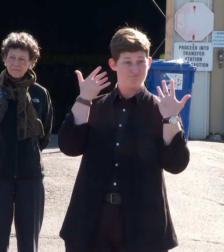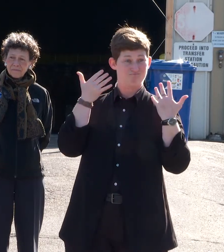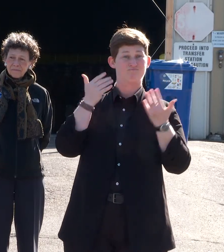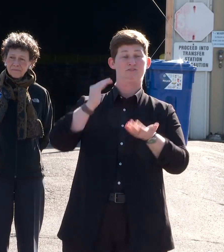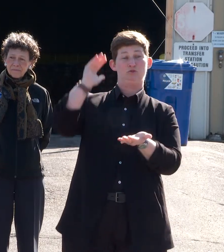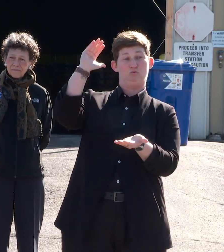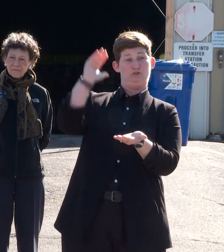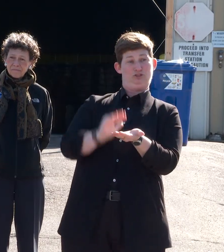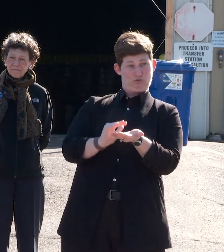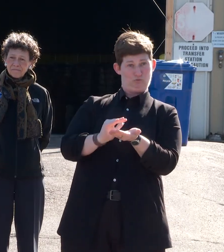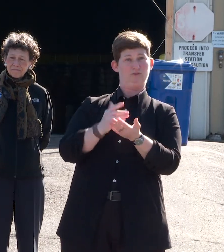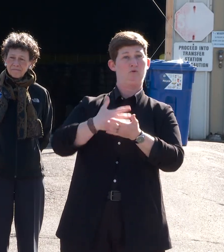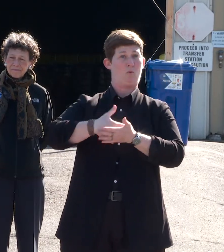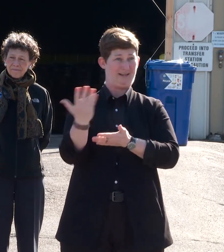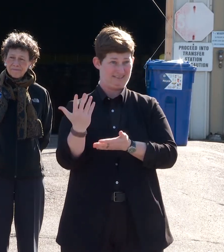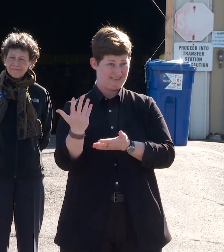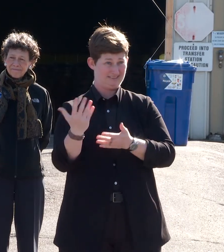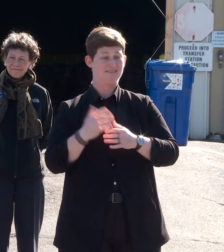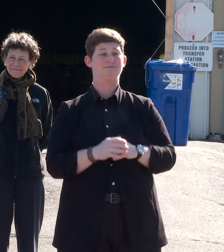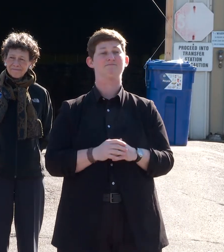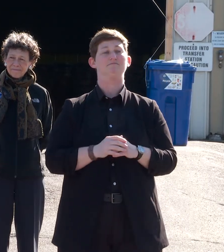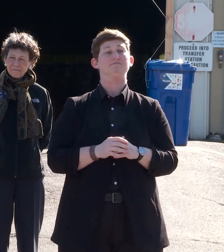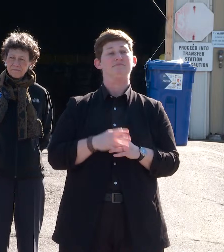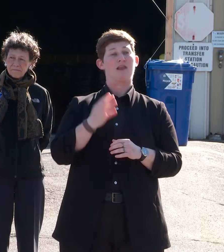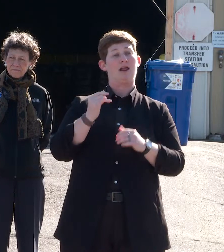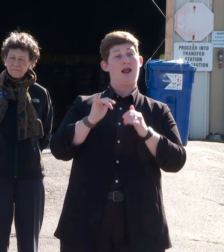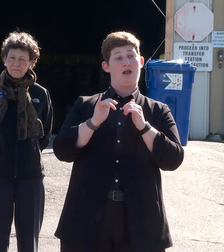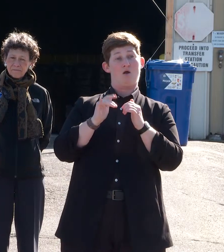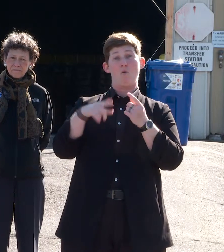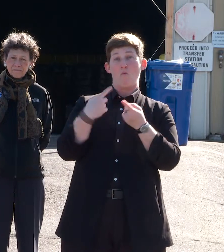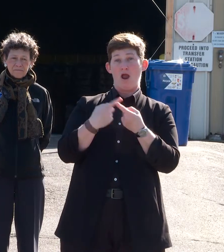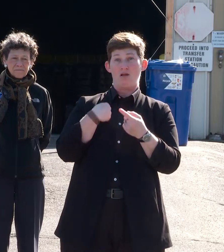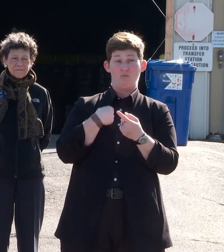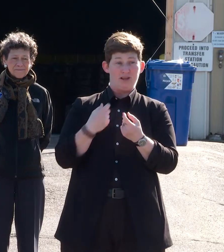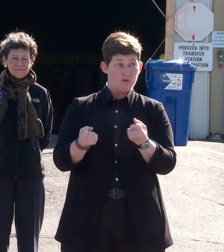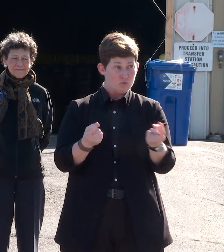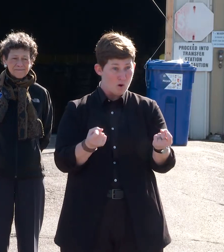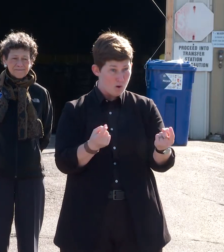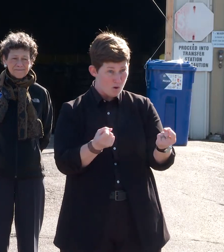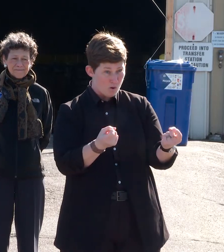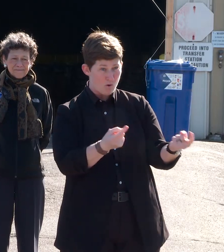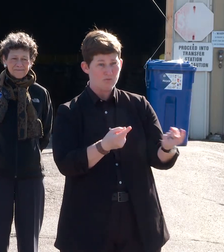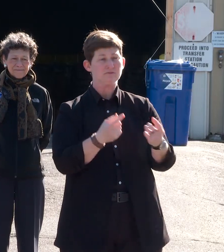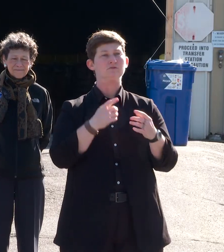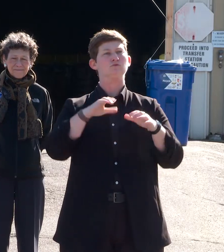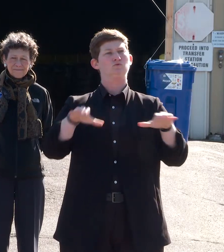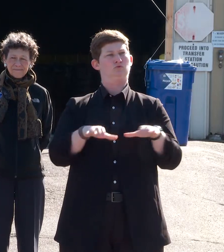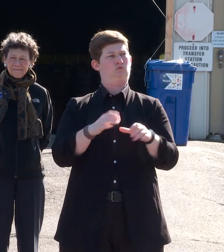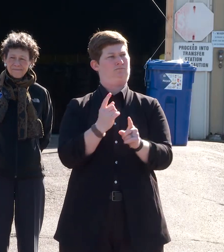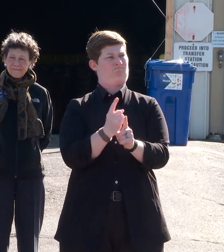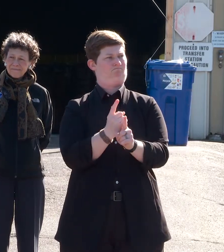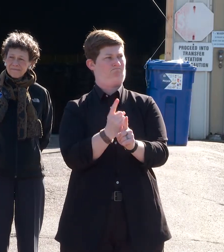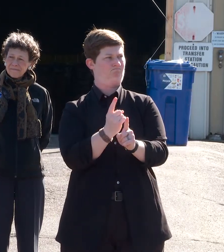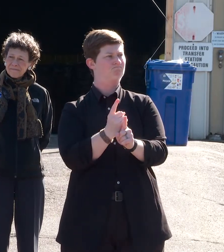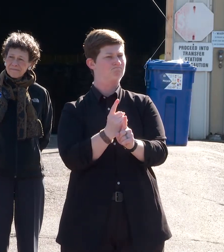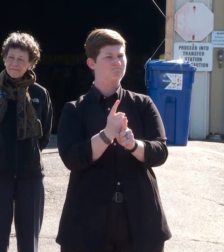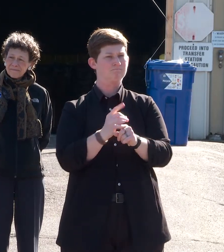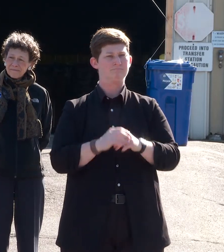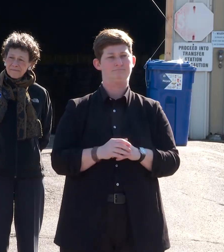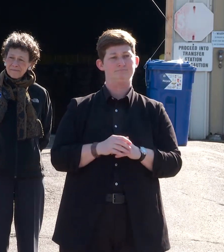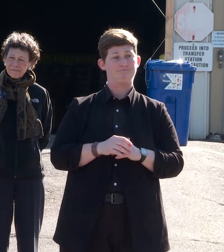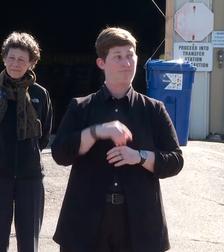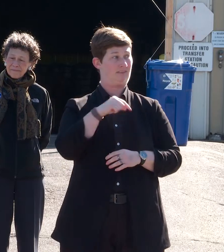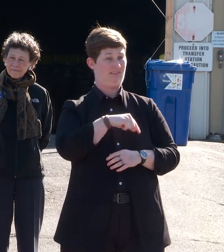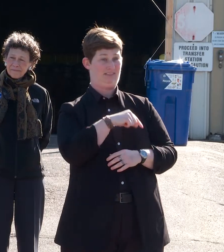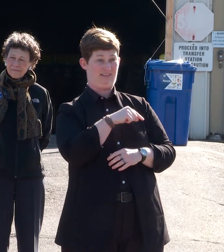our waste stream. And when we do throw things out, we're doing the proper thing with it. This waste transfer facility is going to be